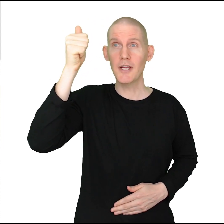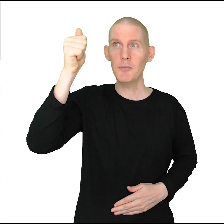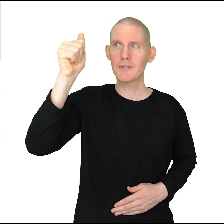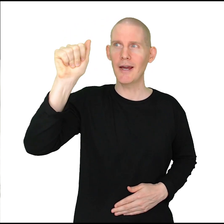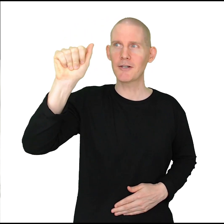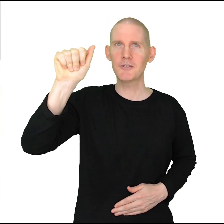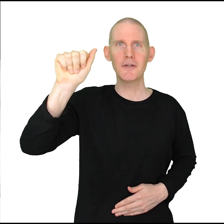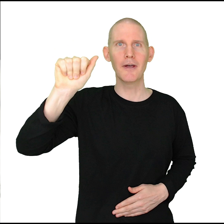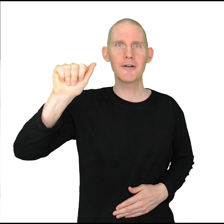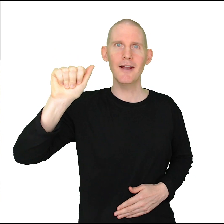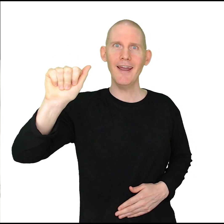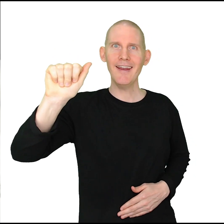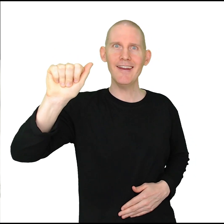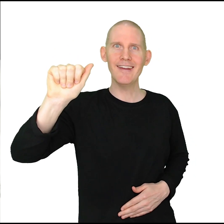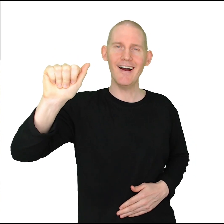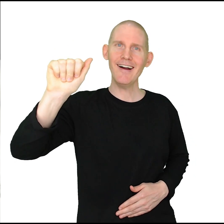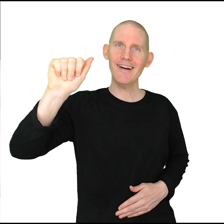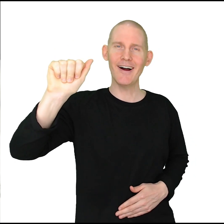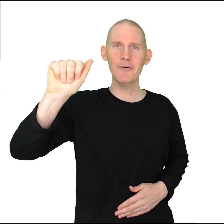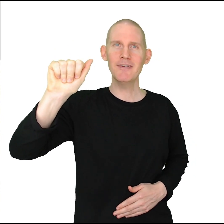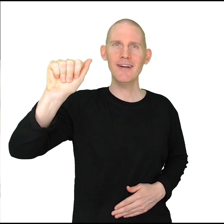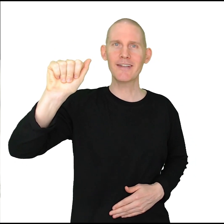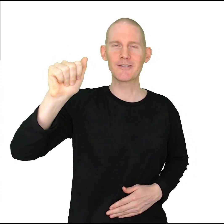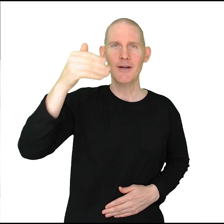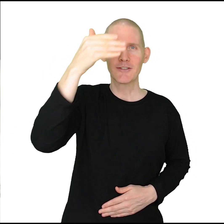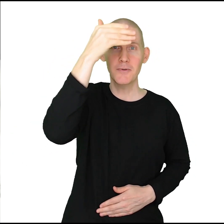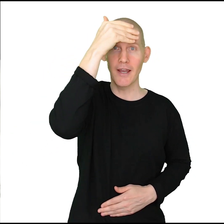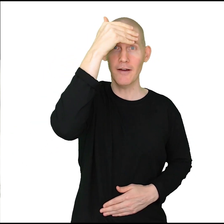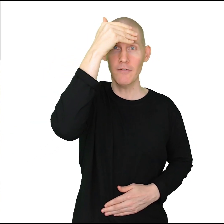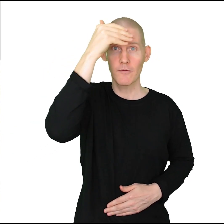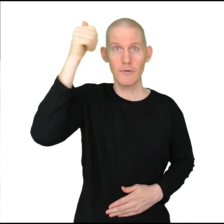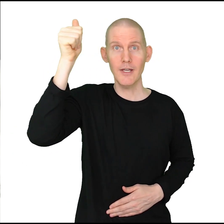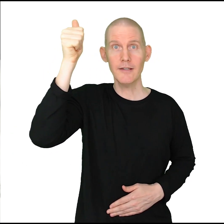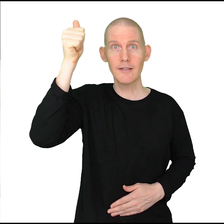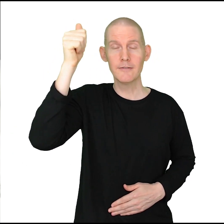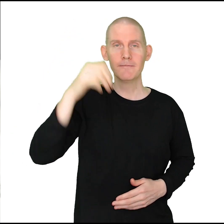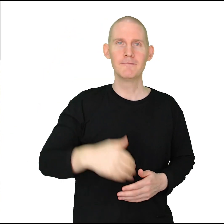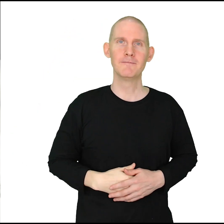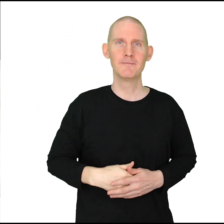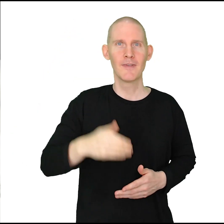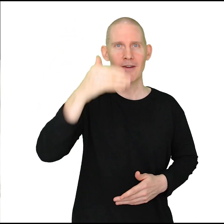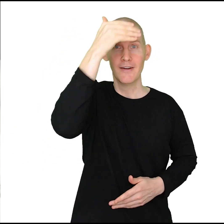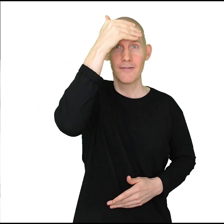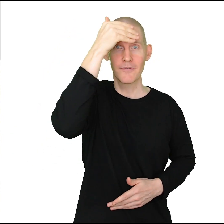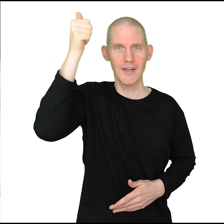is actually the letter A. Ah, how nice. So we have forget. Forget.